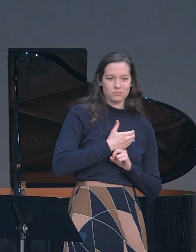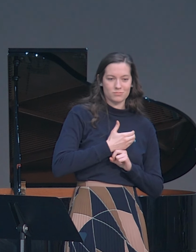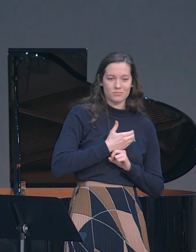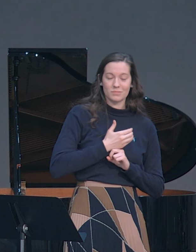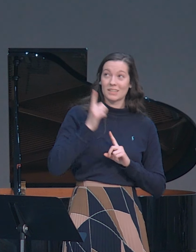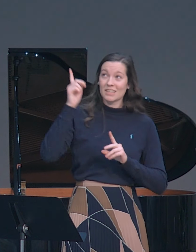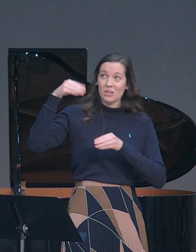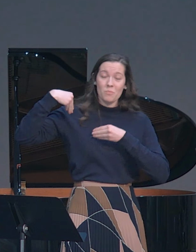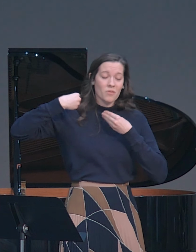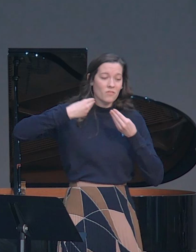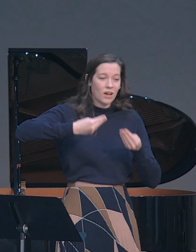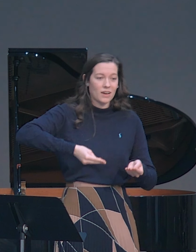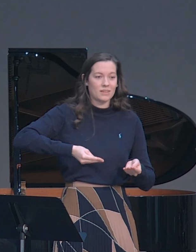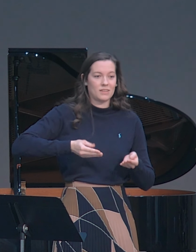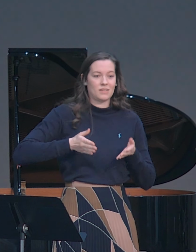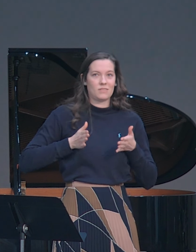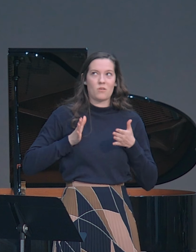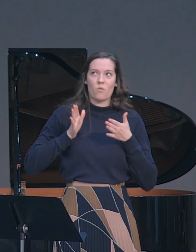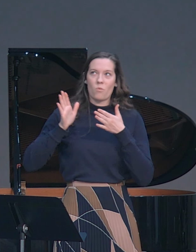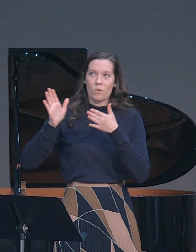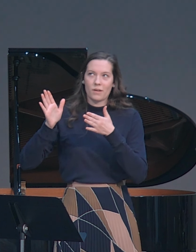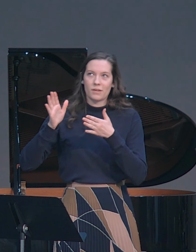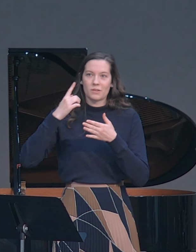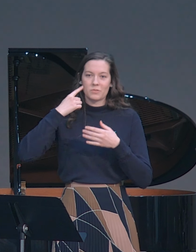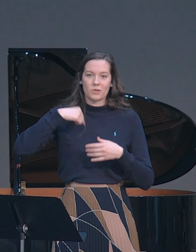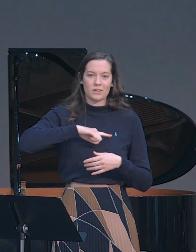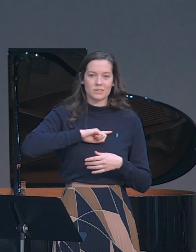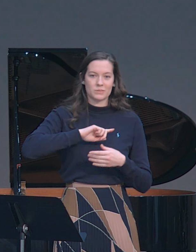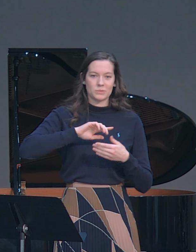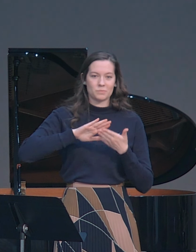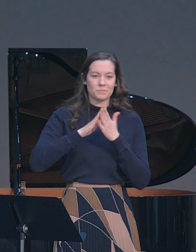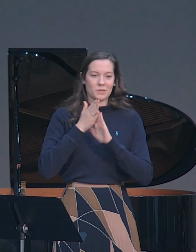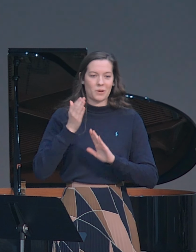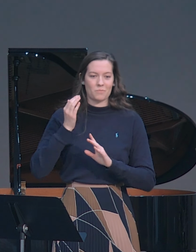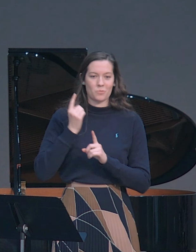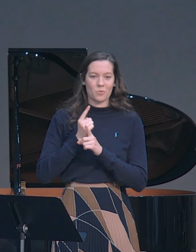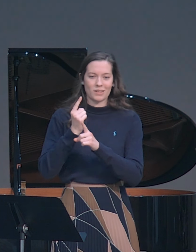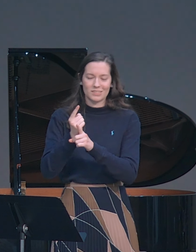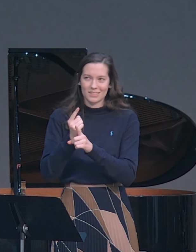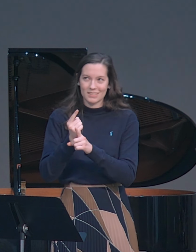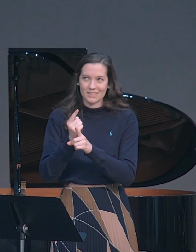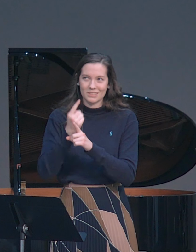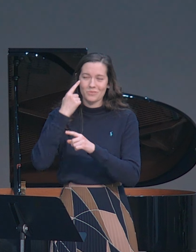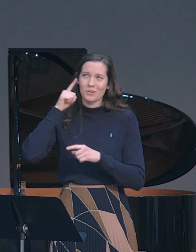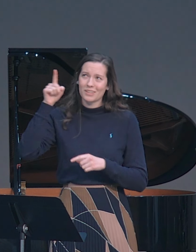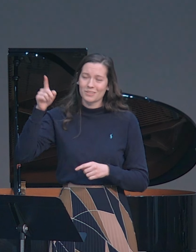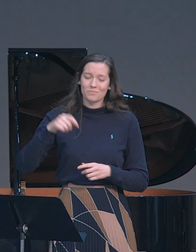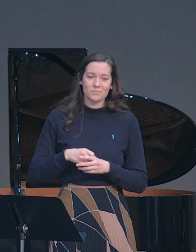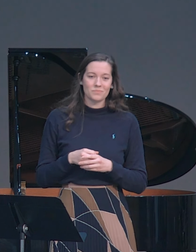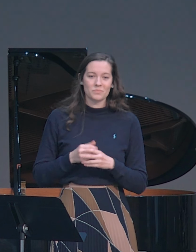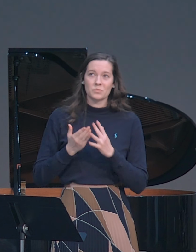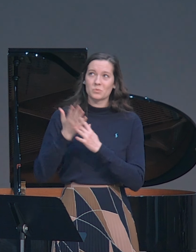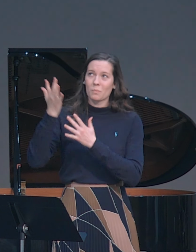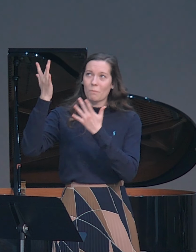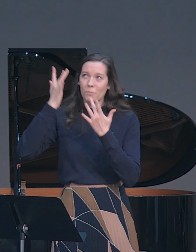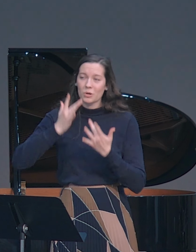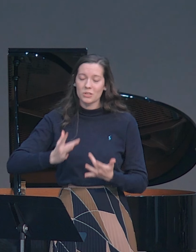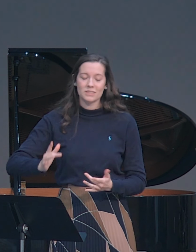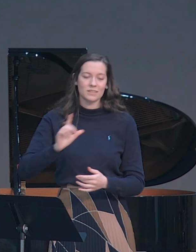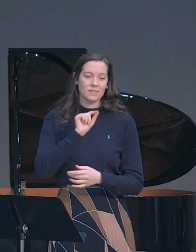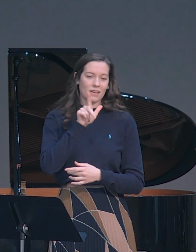way for us to be righteous before him. In his mercy and love, God provided his Son